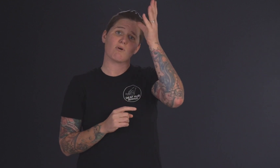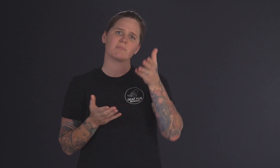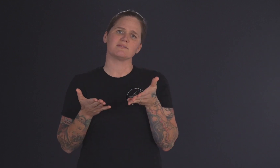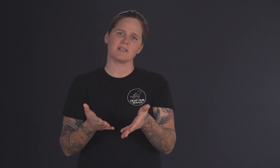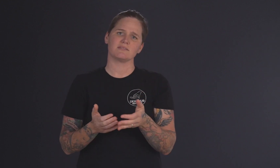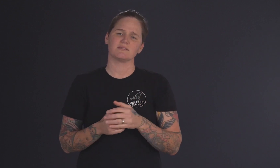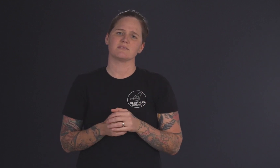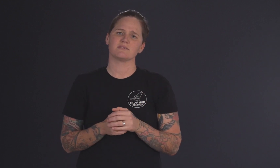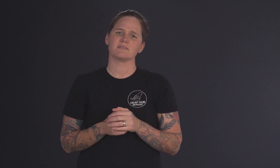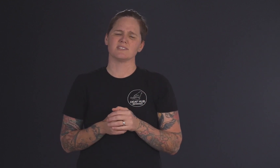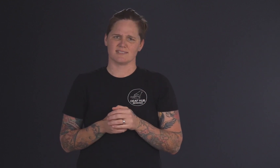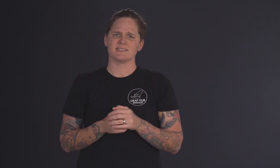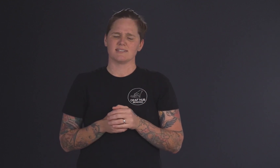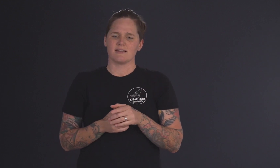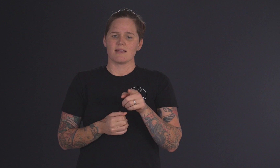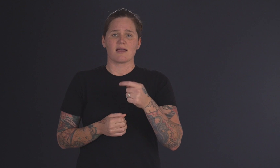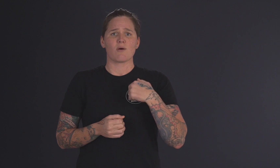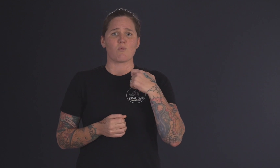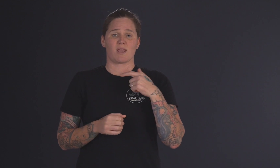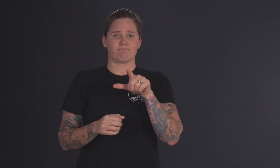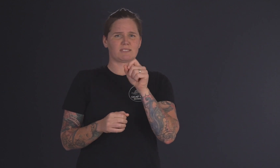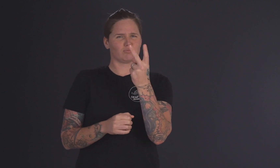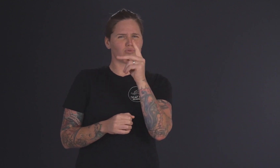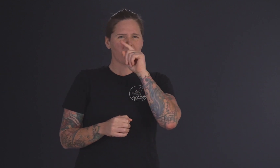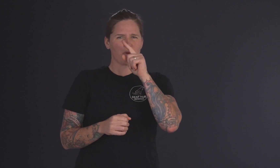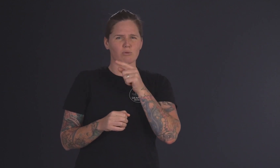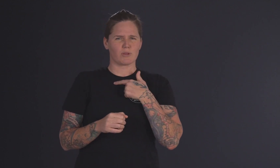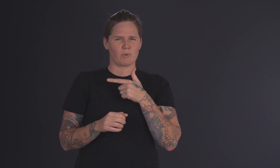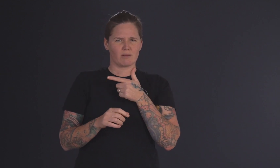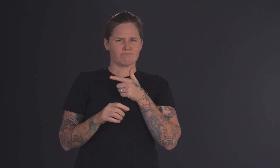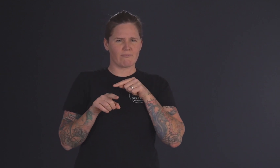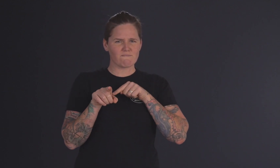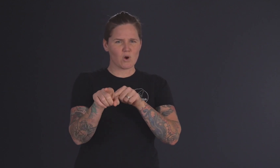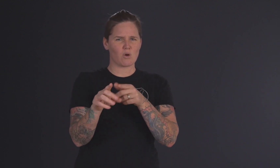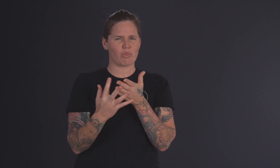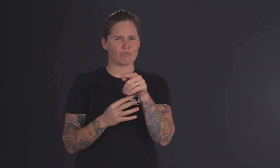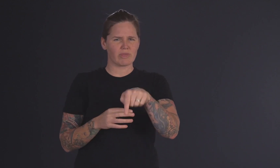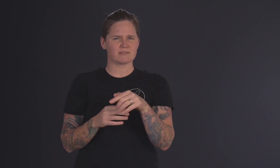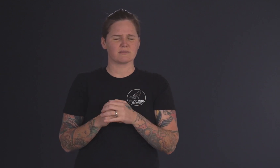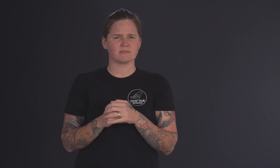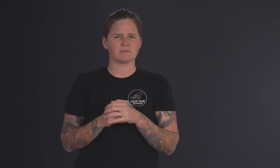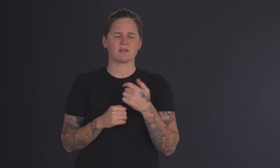informed consent. We followed two individuals who shared their experiences to help highlight these issues.